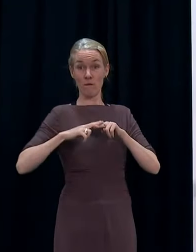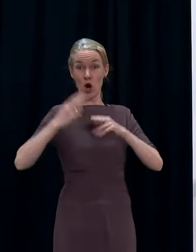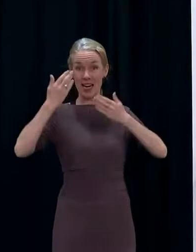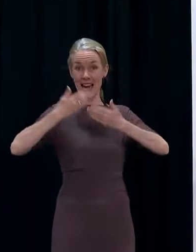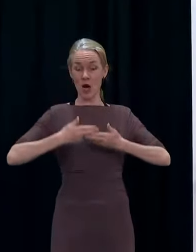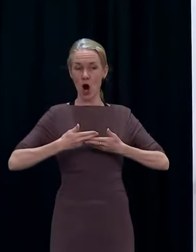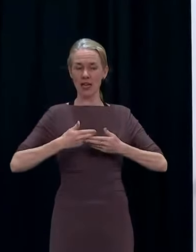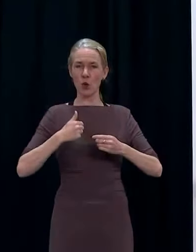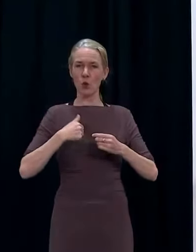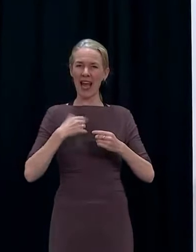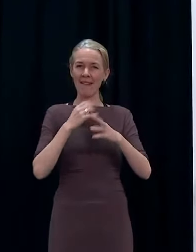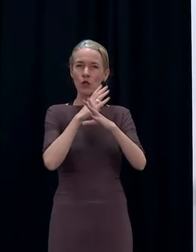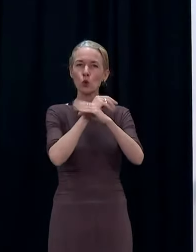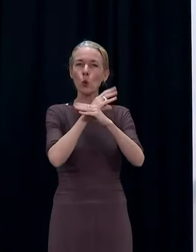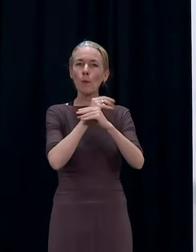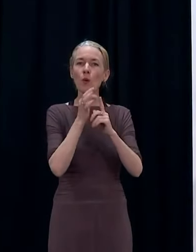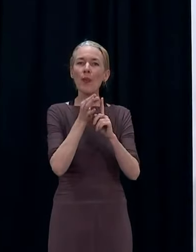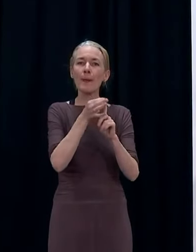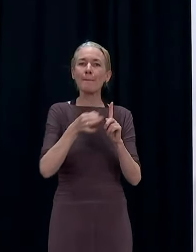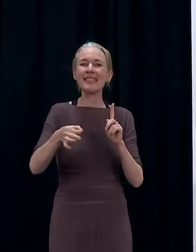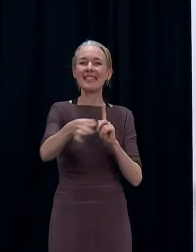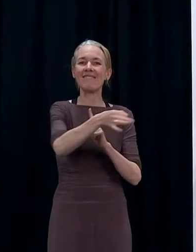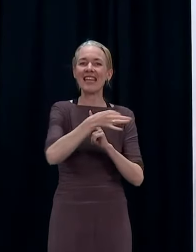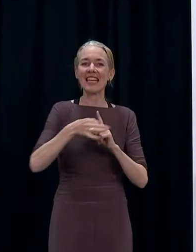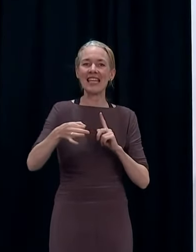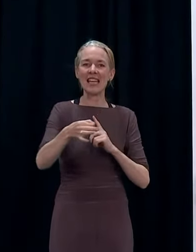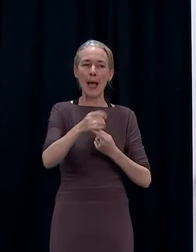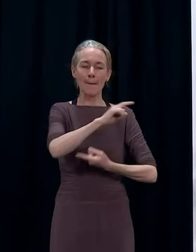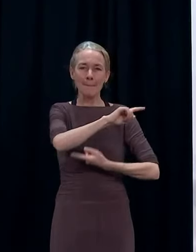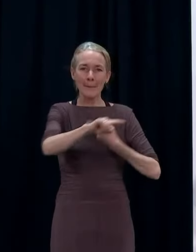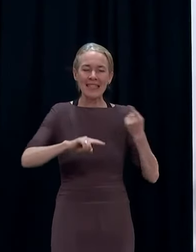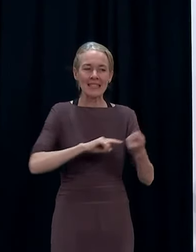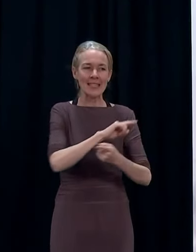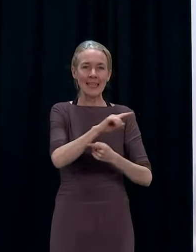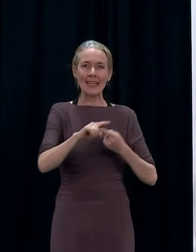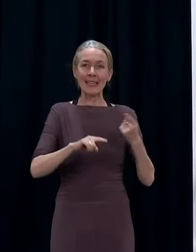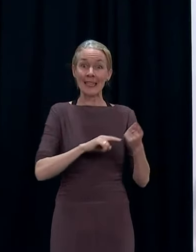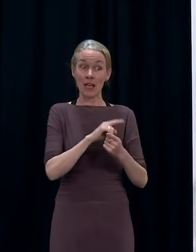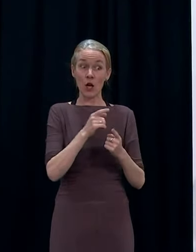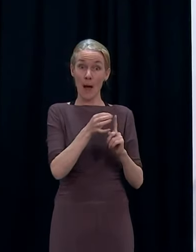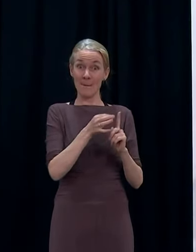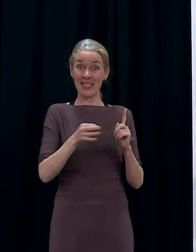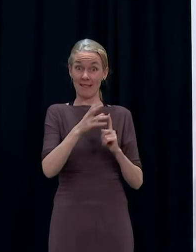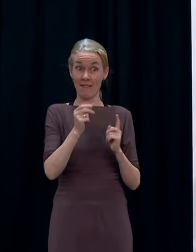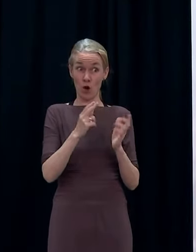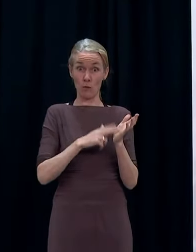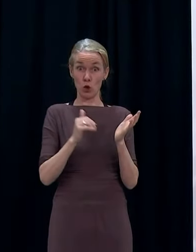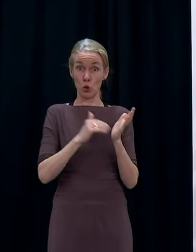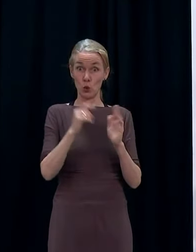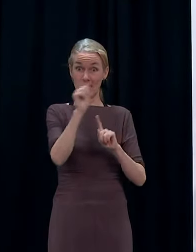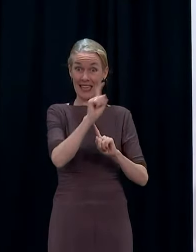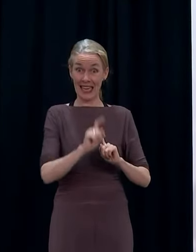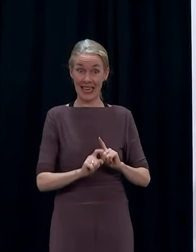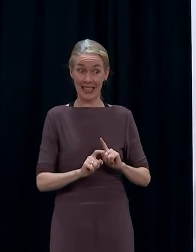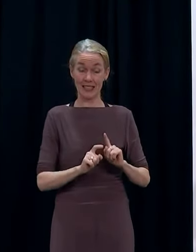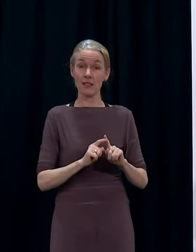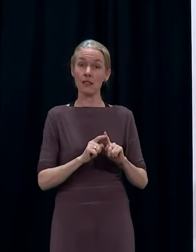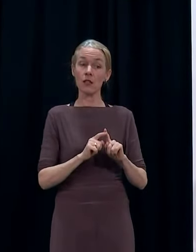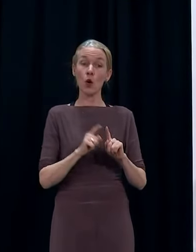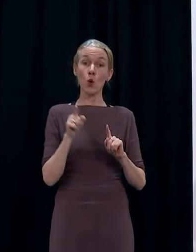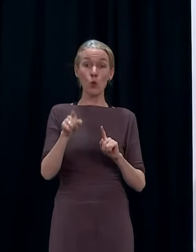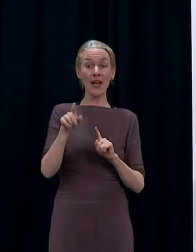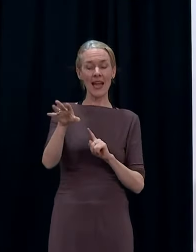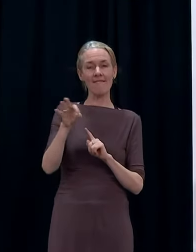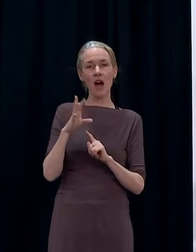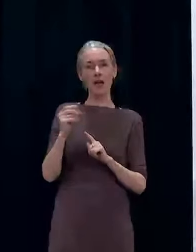Pacific youth from around the motu, exactly on this, answering questions. We had a range of Pacific health professionals there to talk about